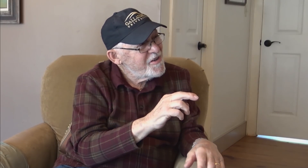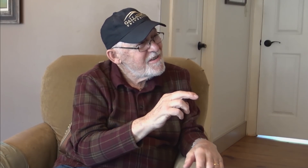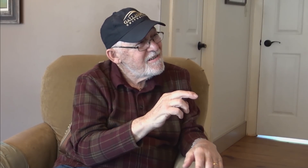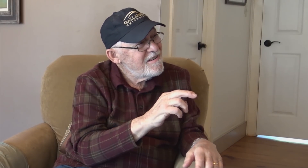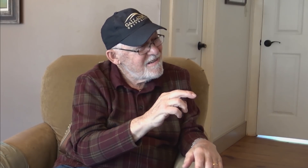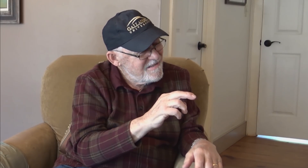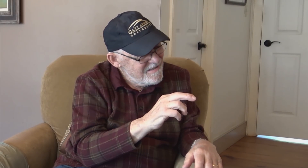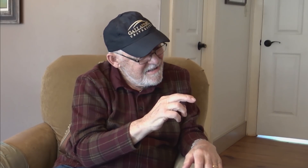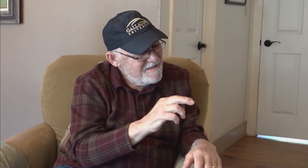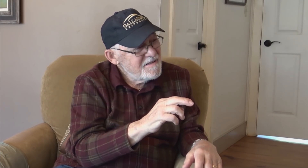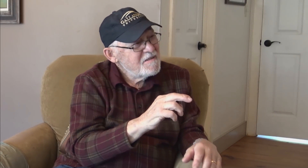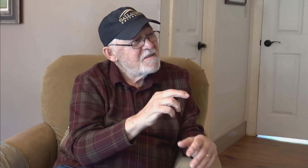to North Carolina